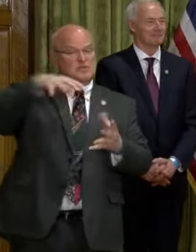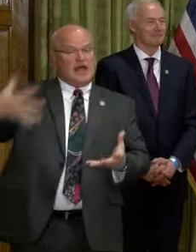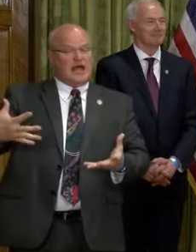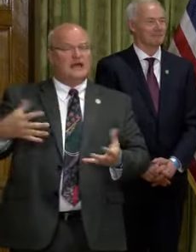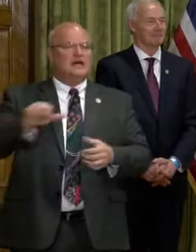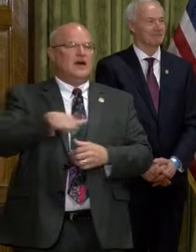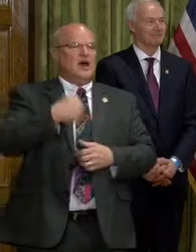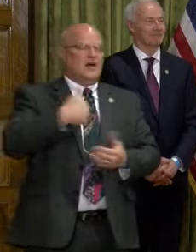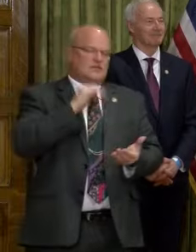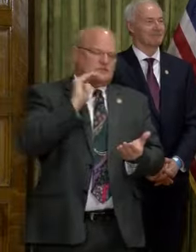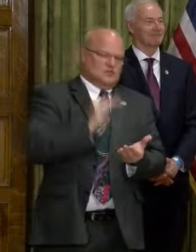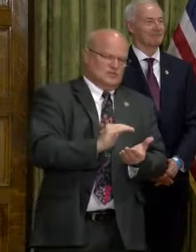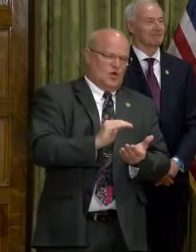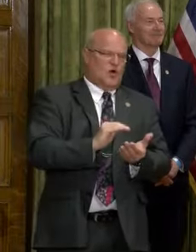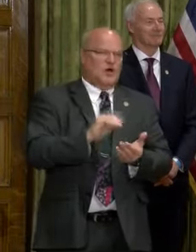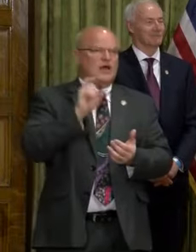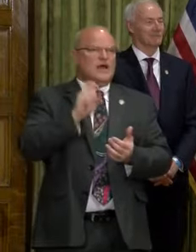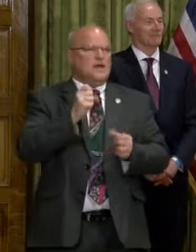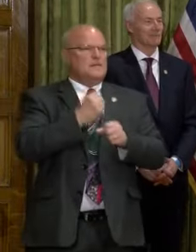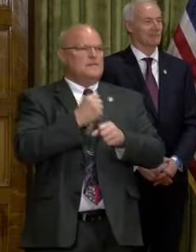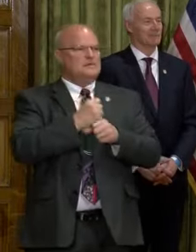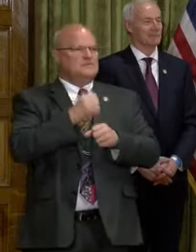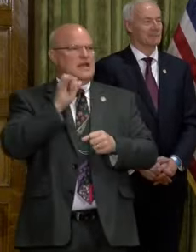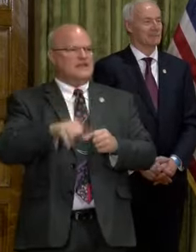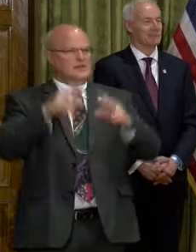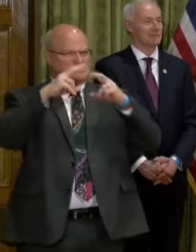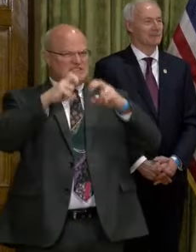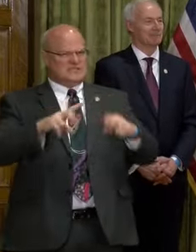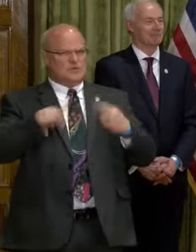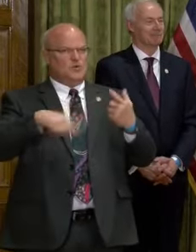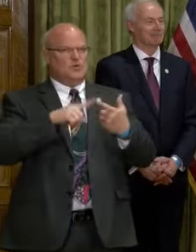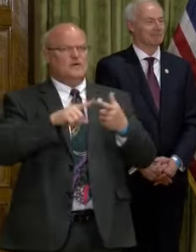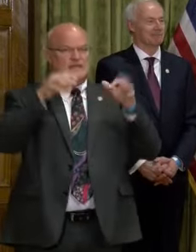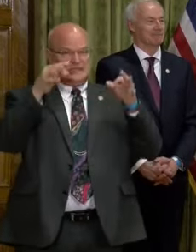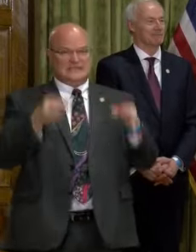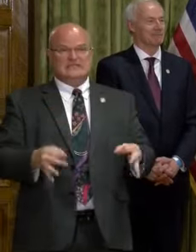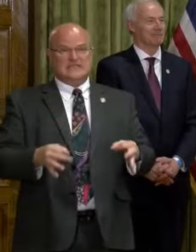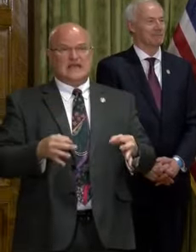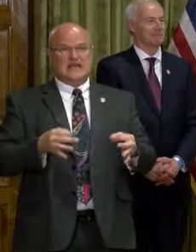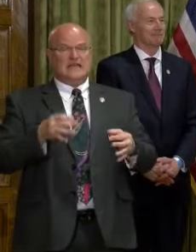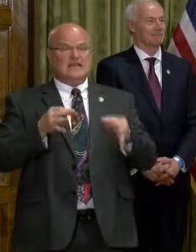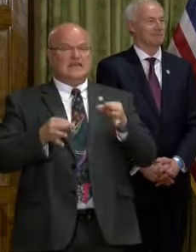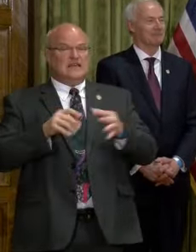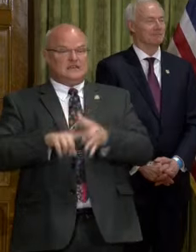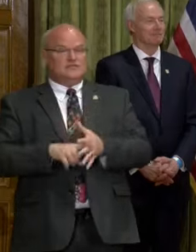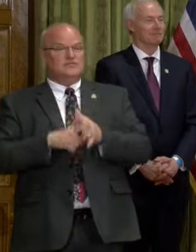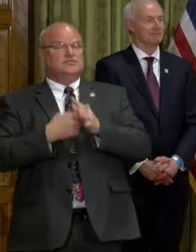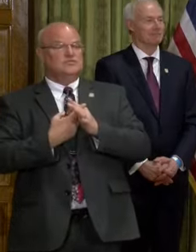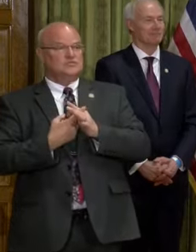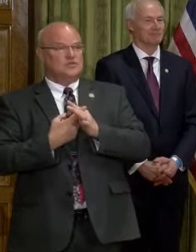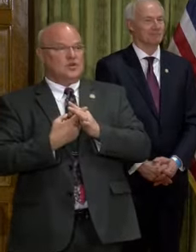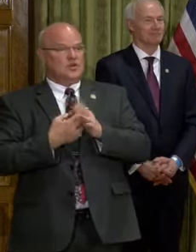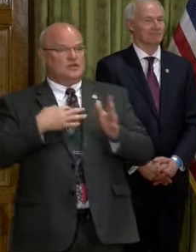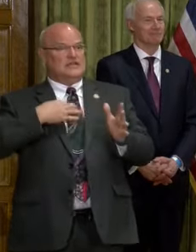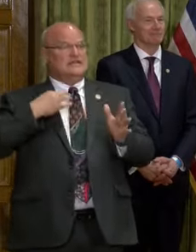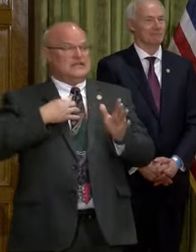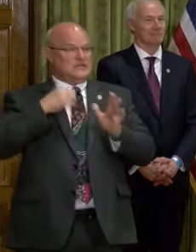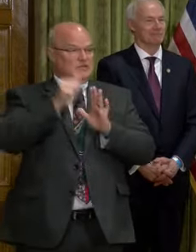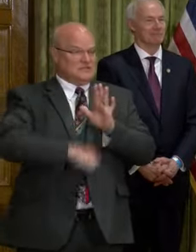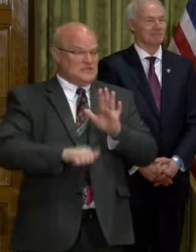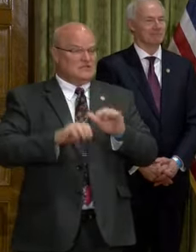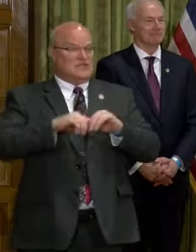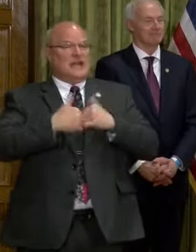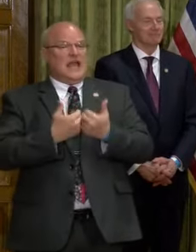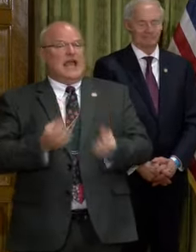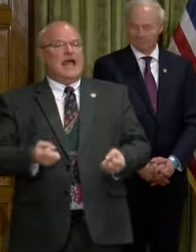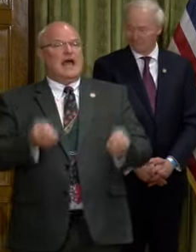it's not as good, and they'll have to make those assessments when they decide whether to start elective procedures and